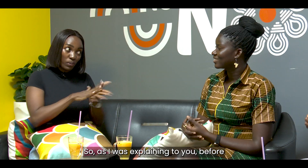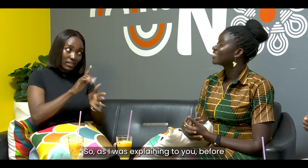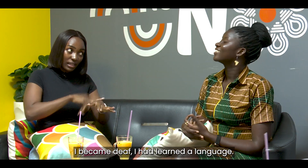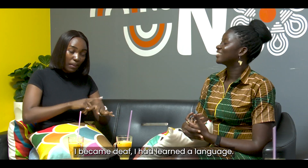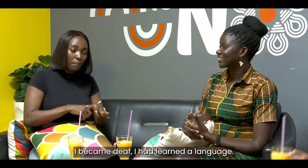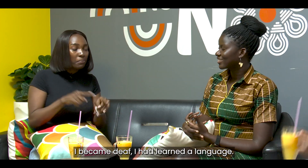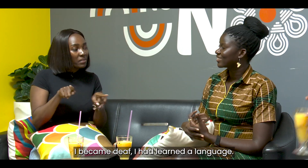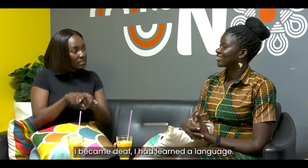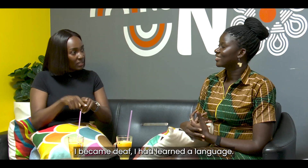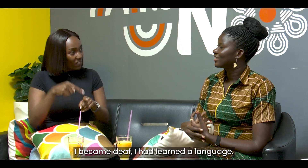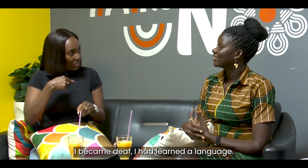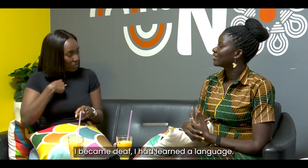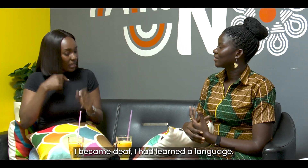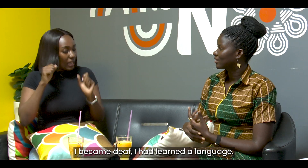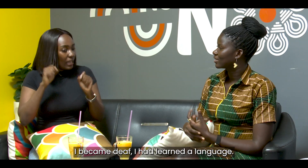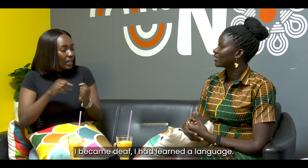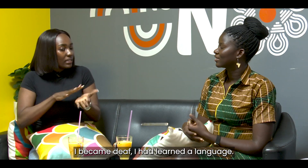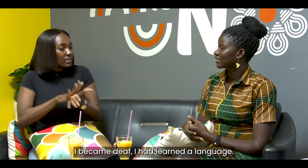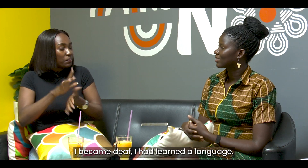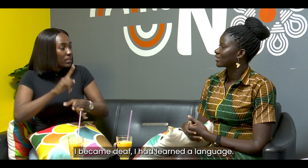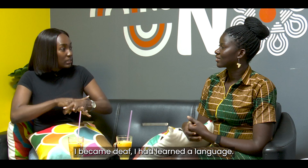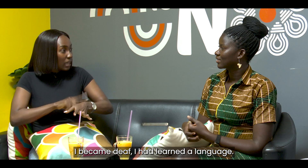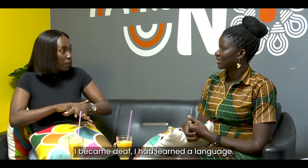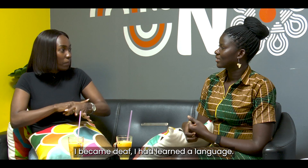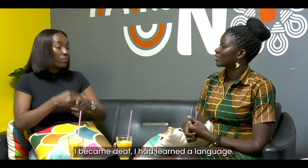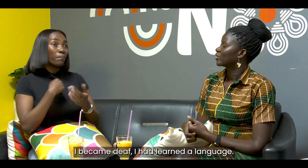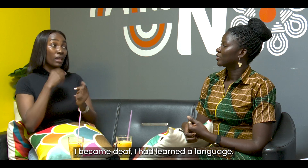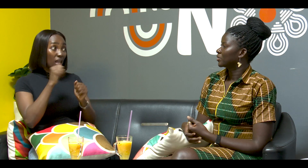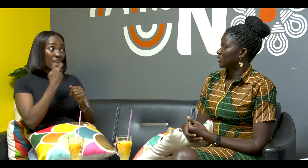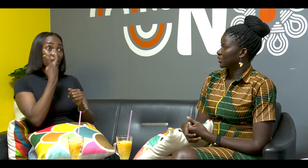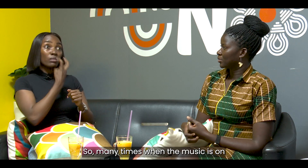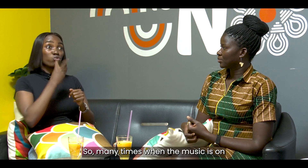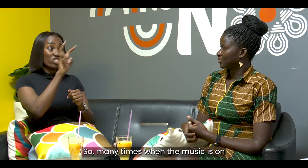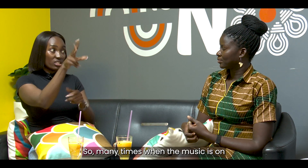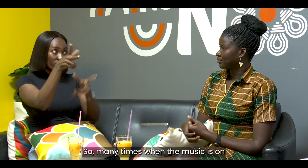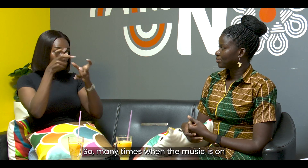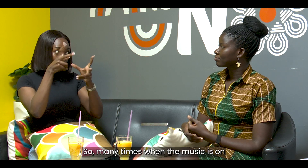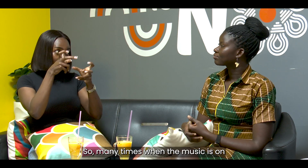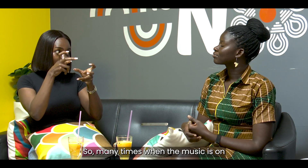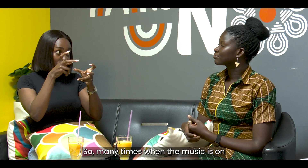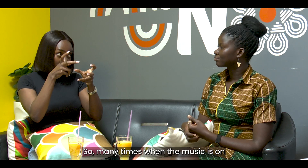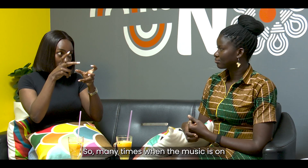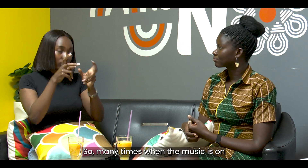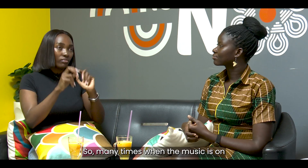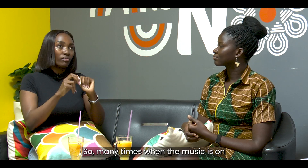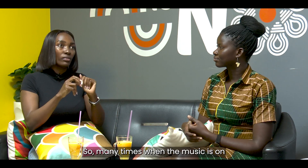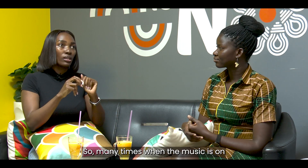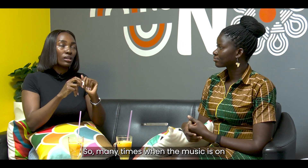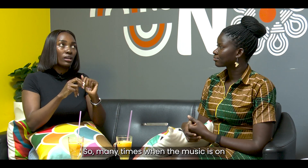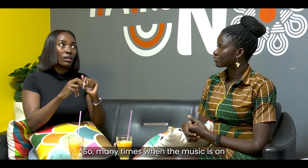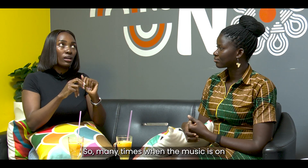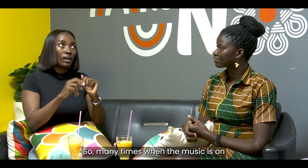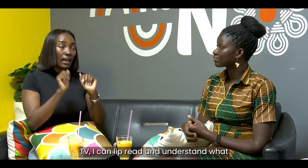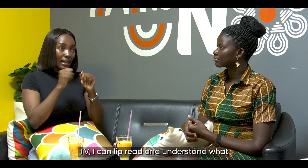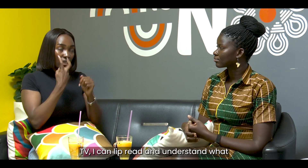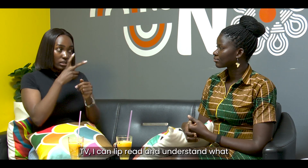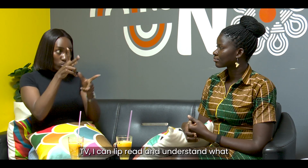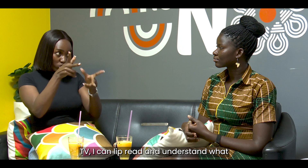I became deaf, I had learned a language. So many times when when the music is on TV, I can lip read